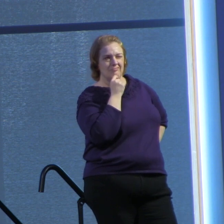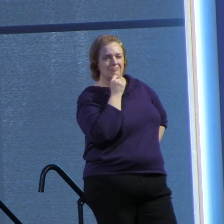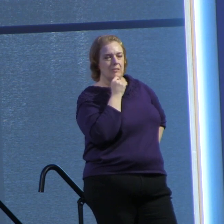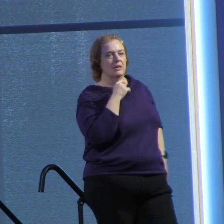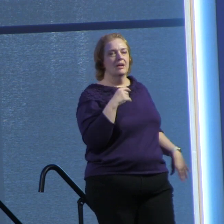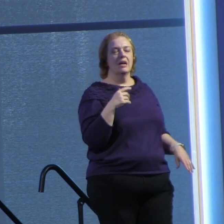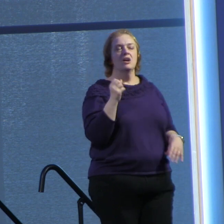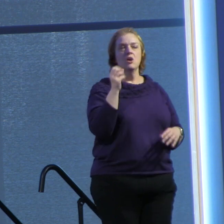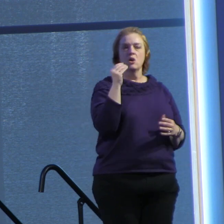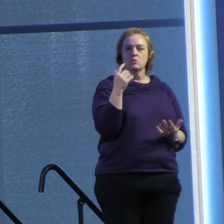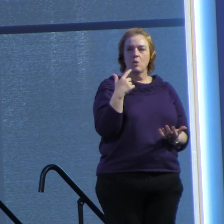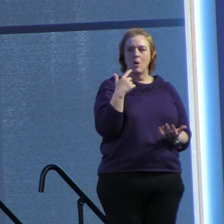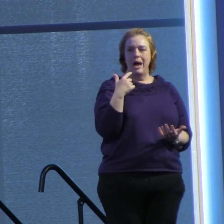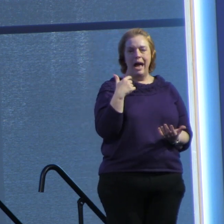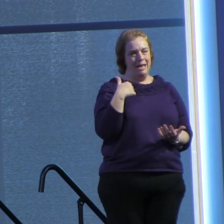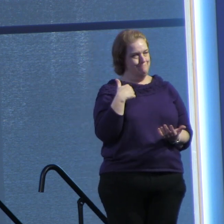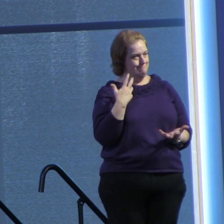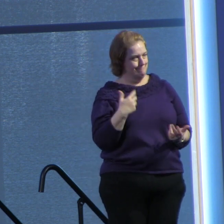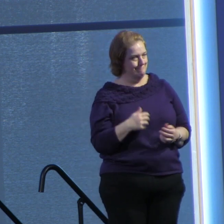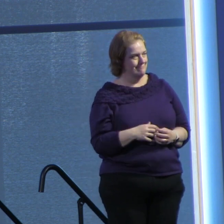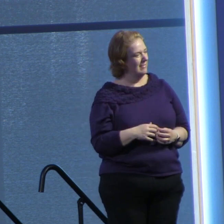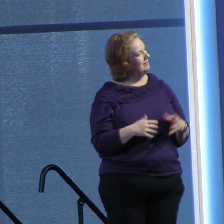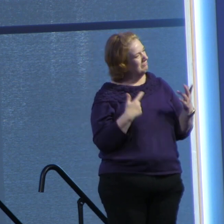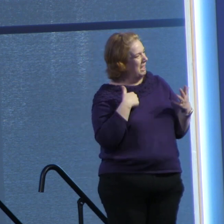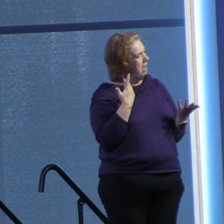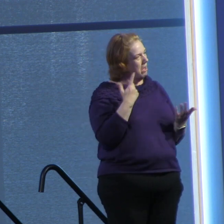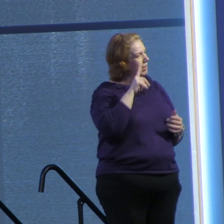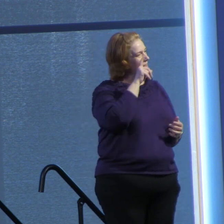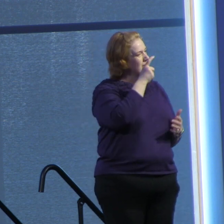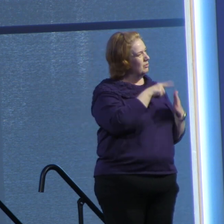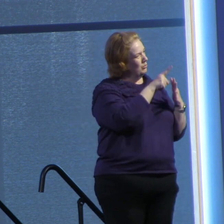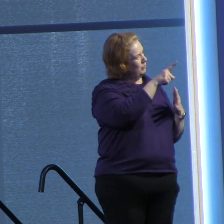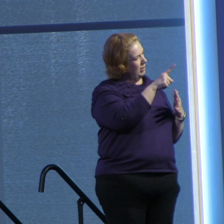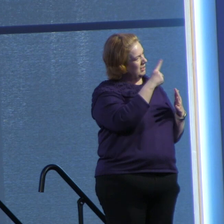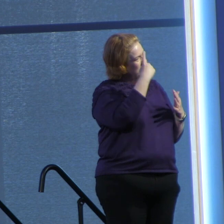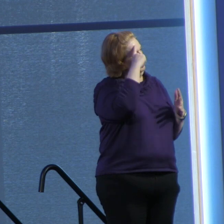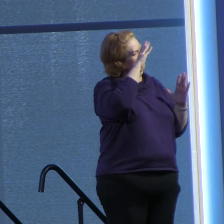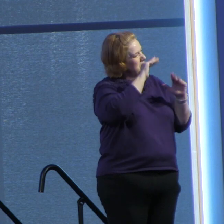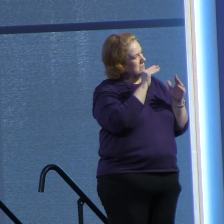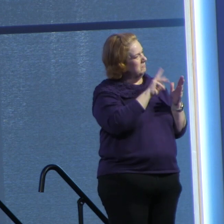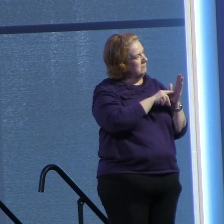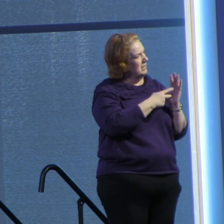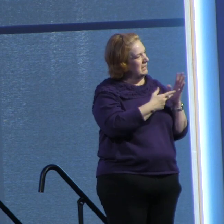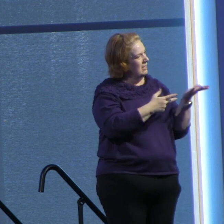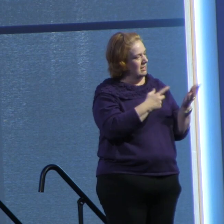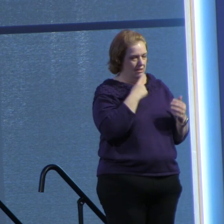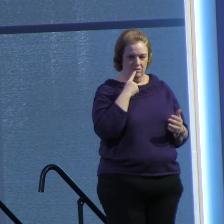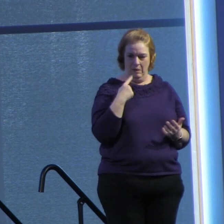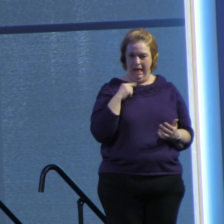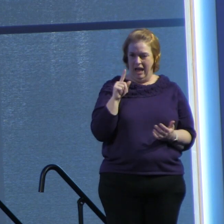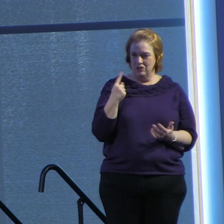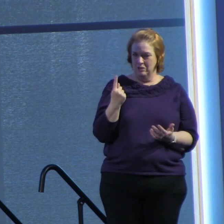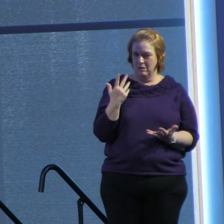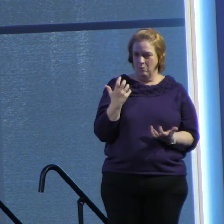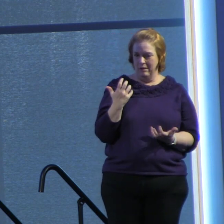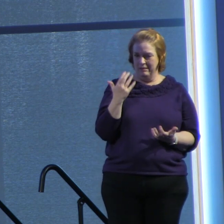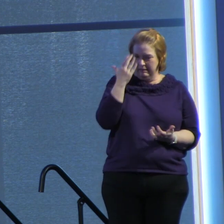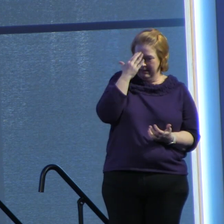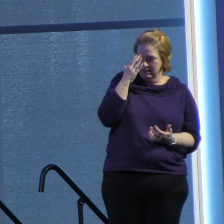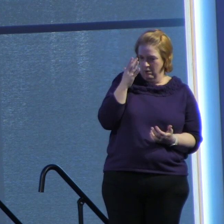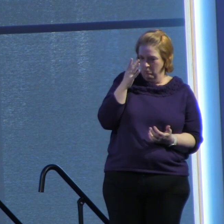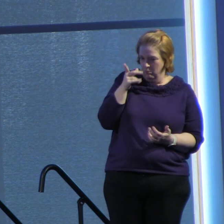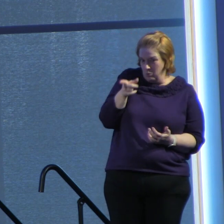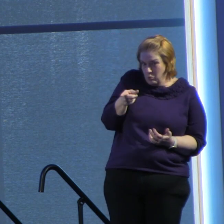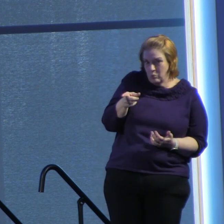And I'm like, so what did you have in mind?" And he's like, "Well, I really just wanted to get to know